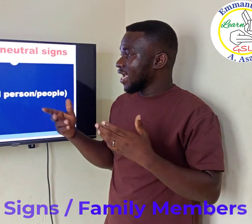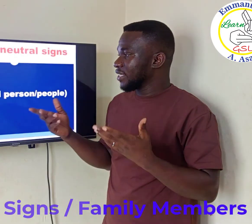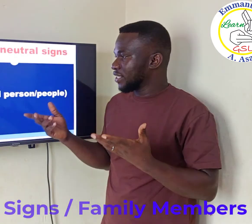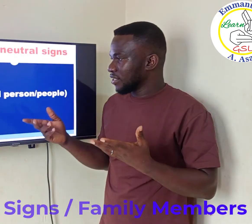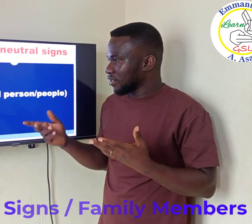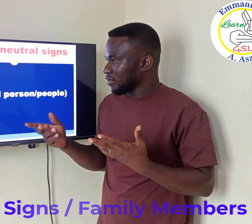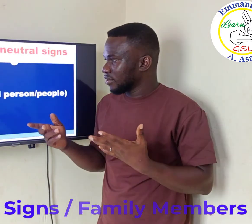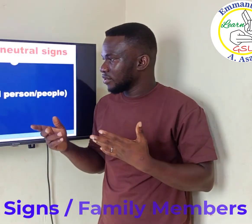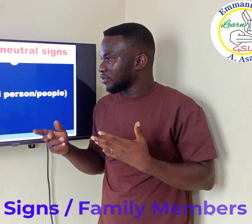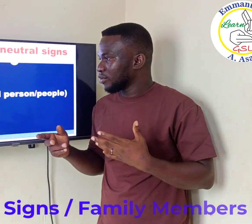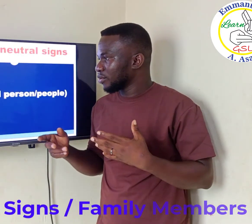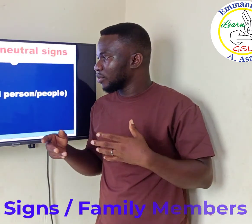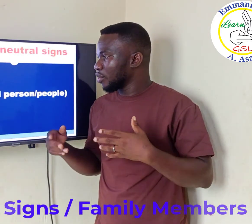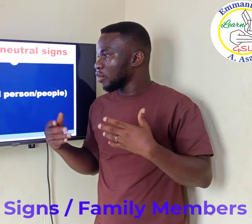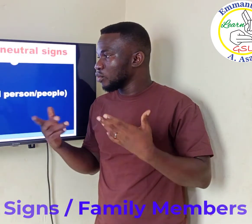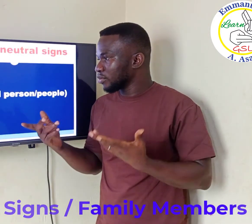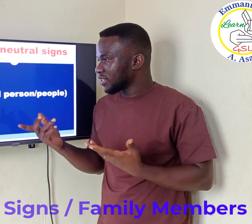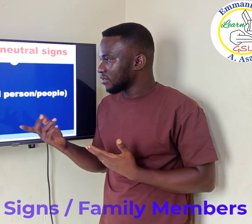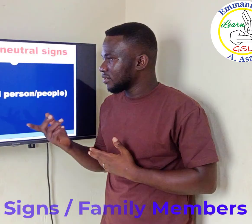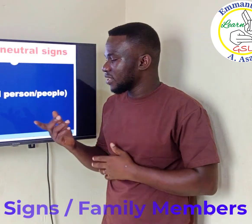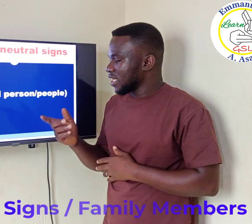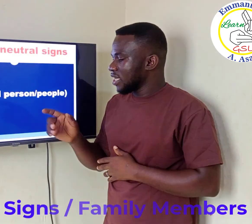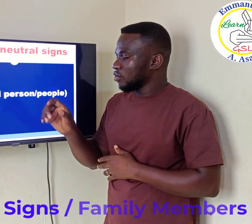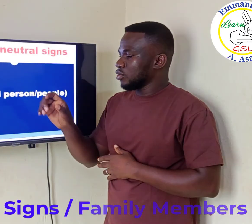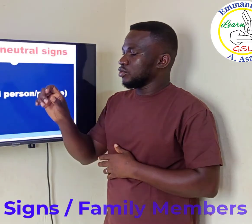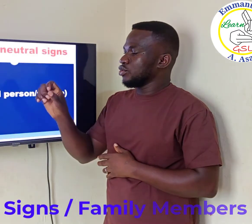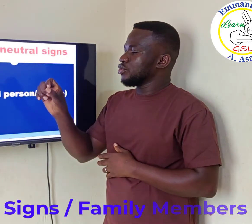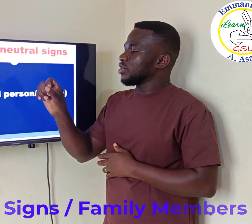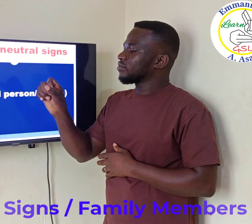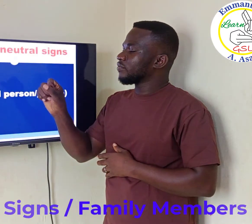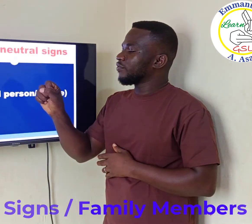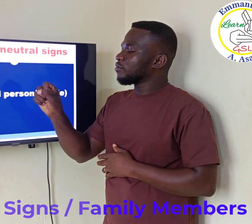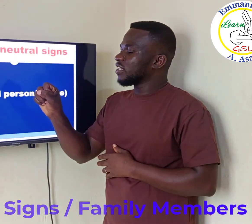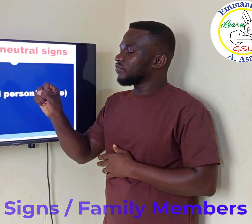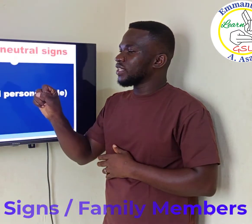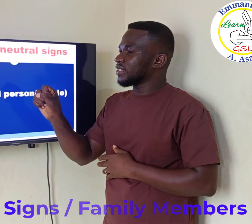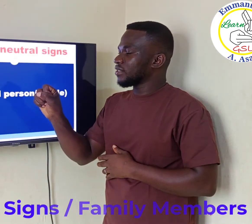Age or old, you have to form the fist